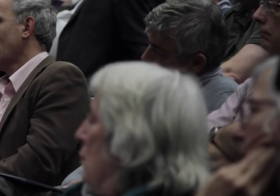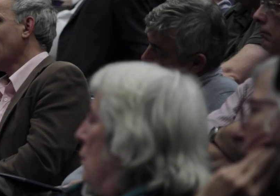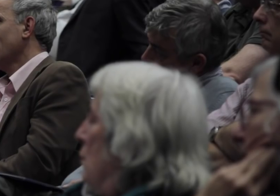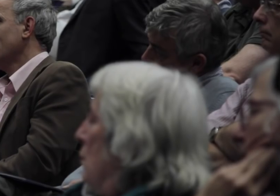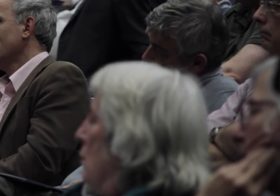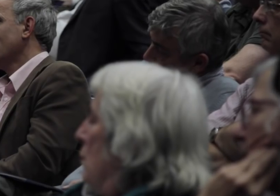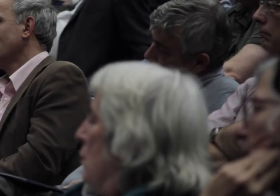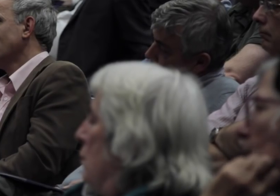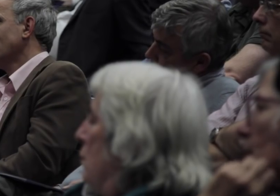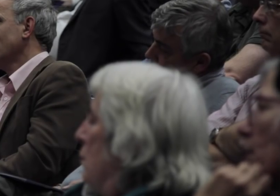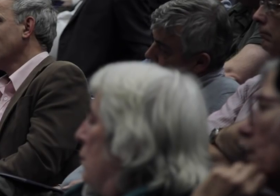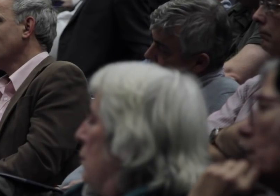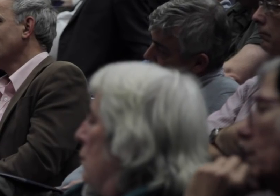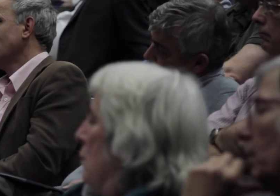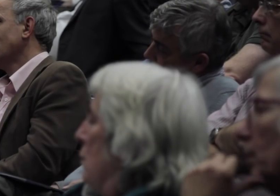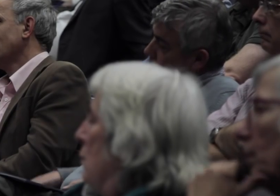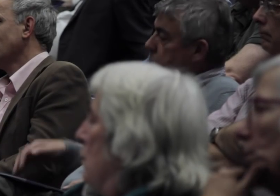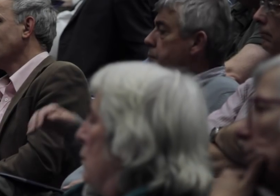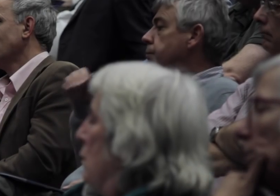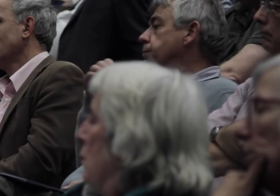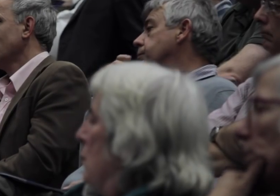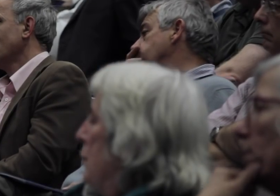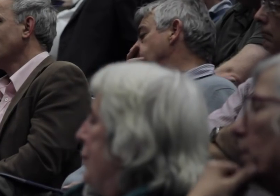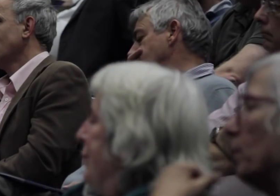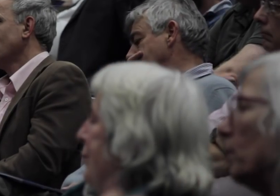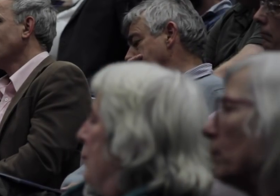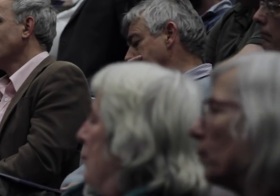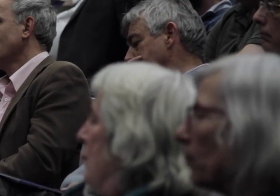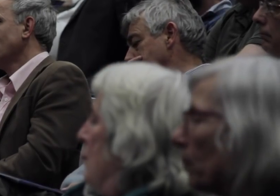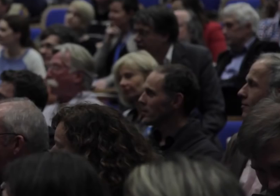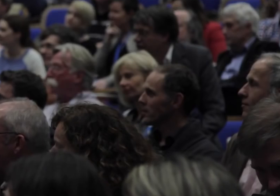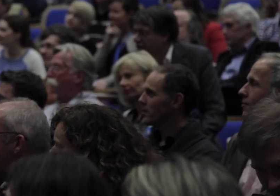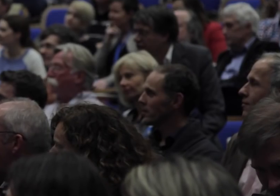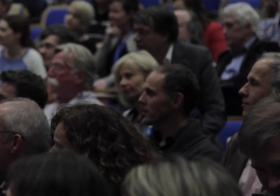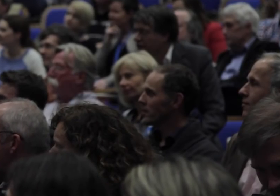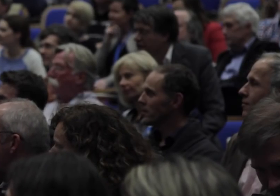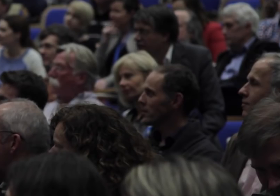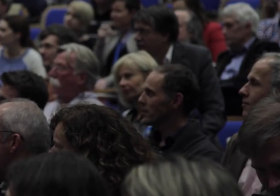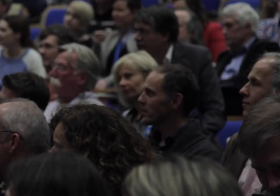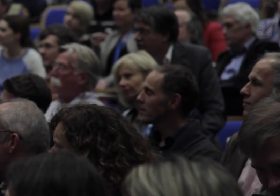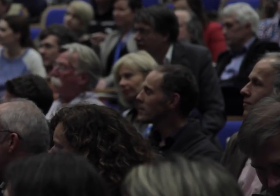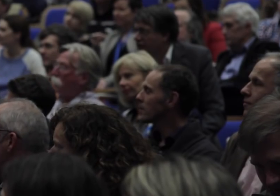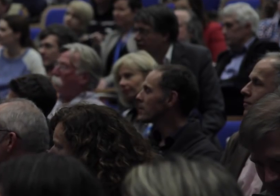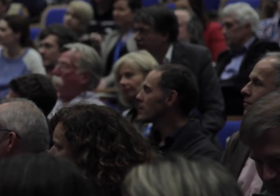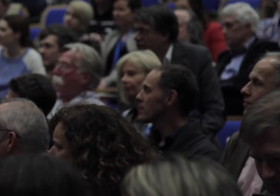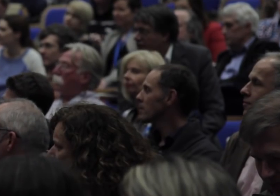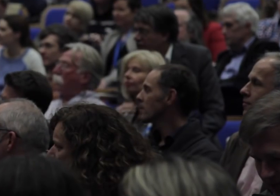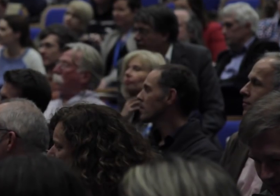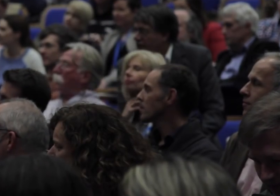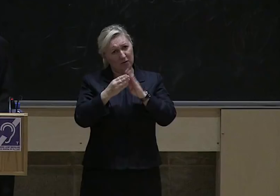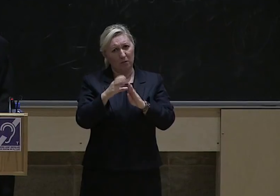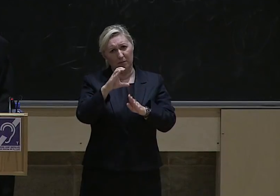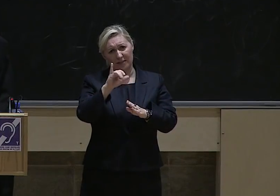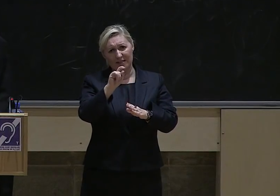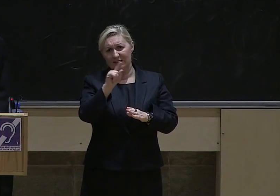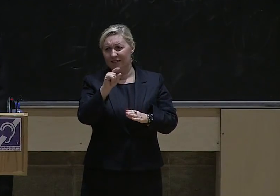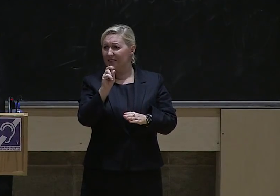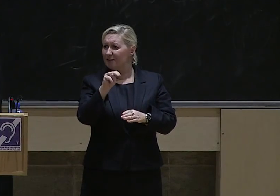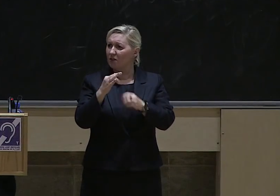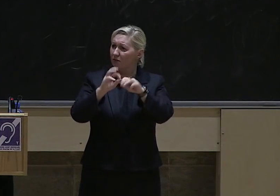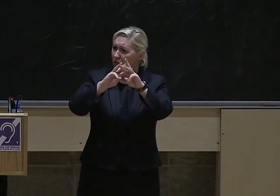my provostship, as the Registrar has said, and it's also the midpoint of the current strategic plan. The other day, my eldest